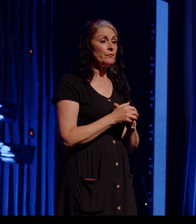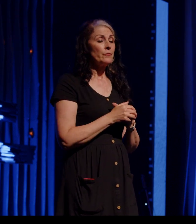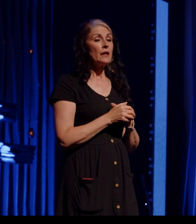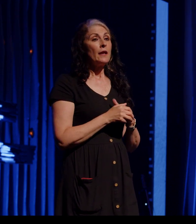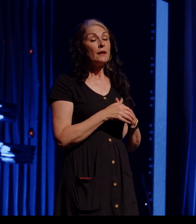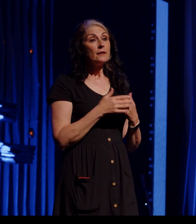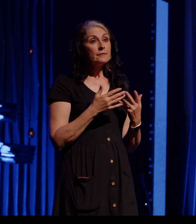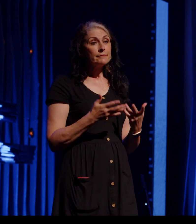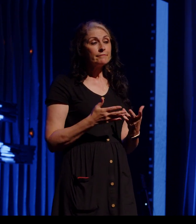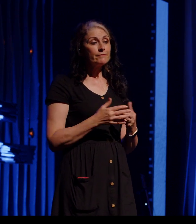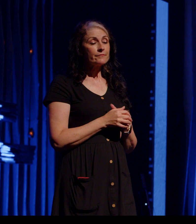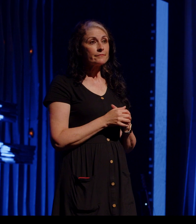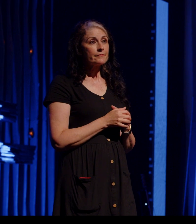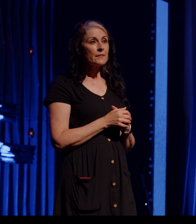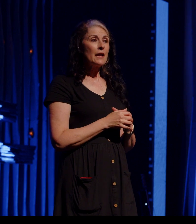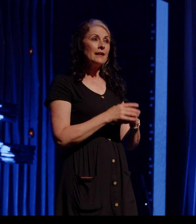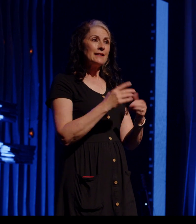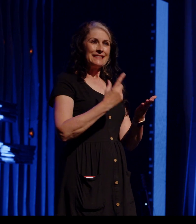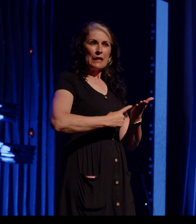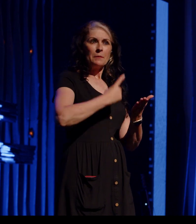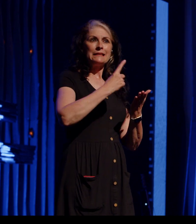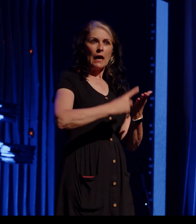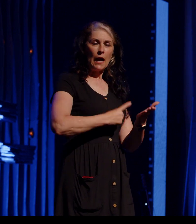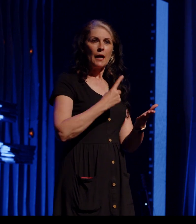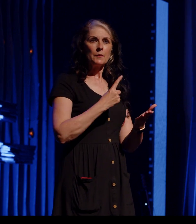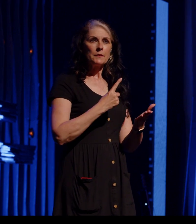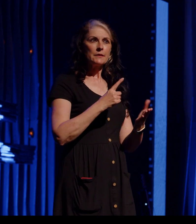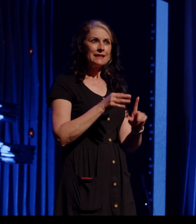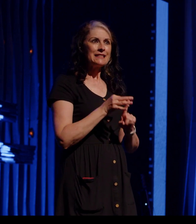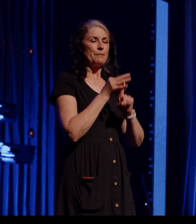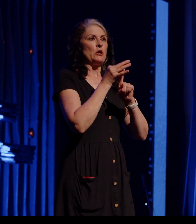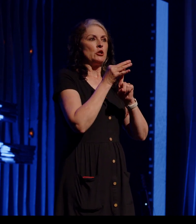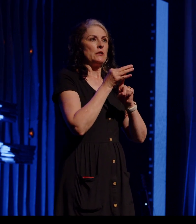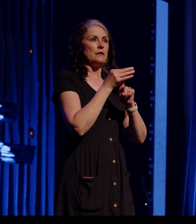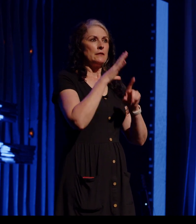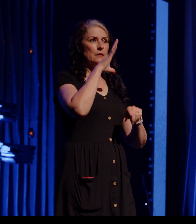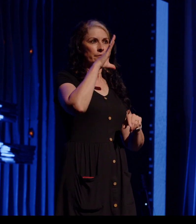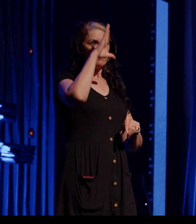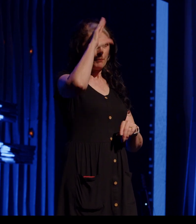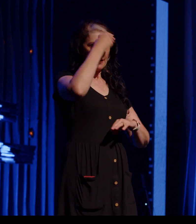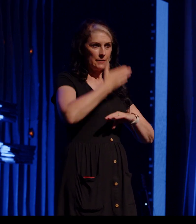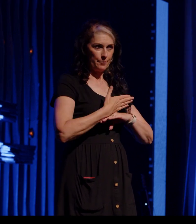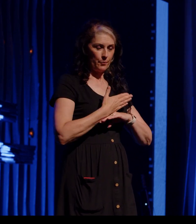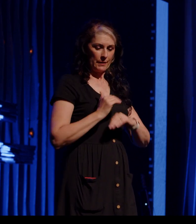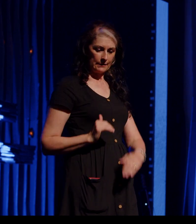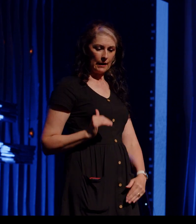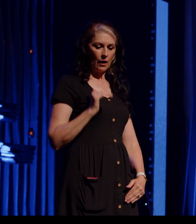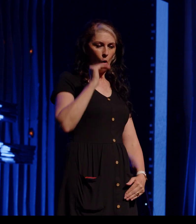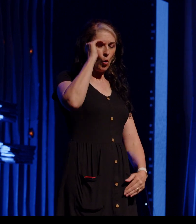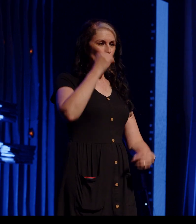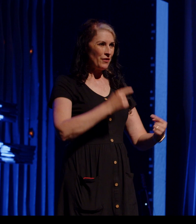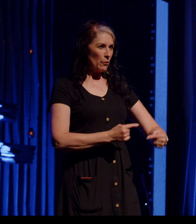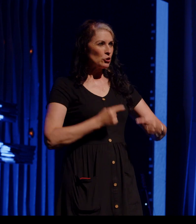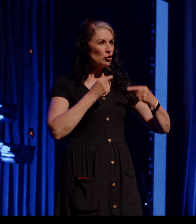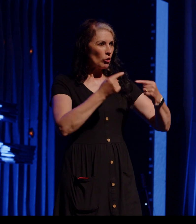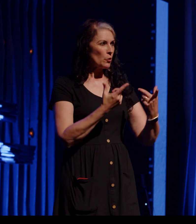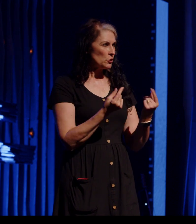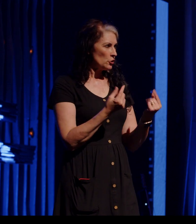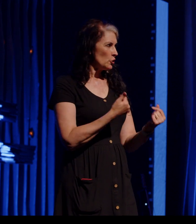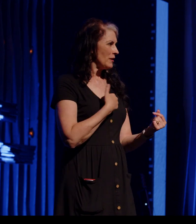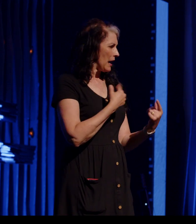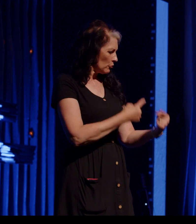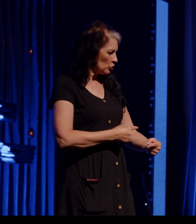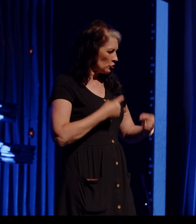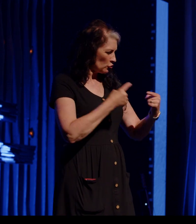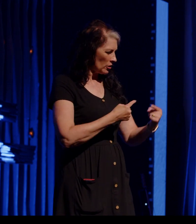And there were times, especially as they got older and they were struggling with what they wanted to do, and I was struggling with what